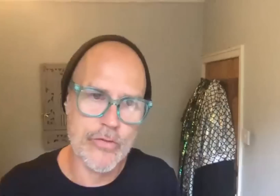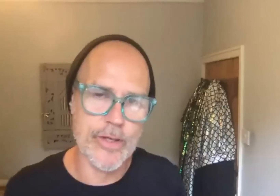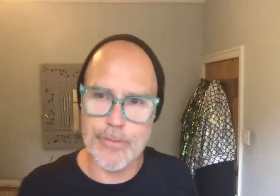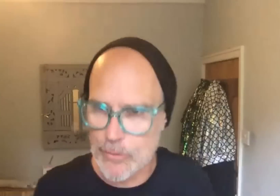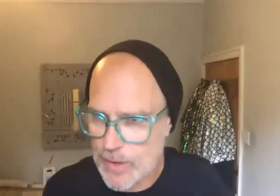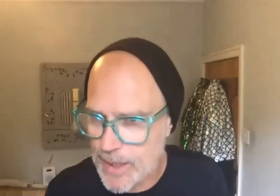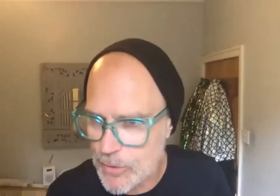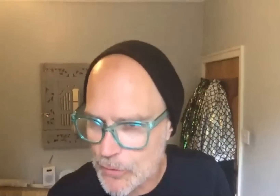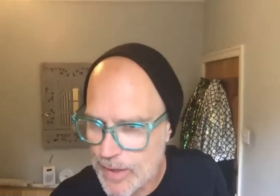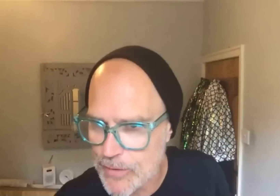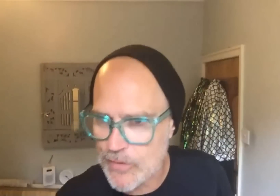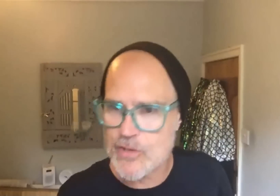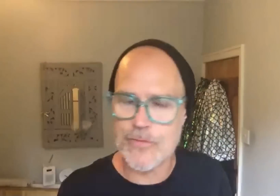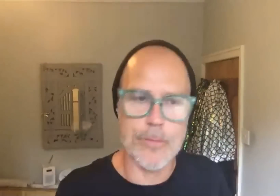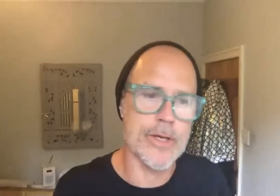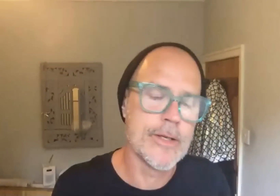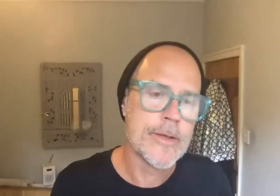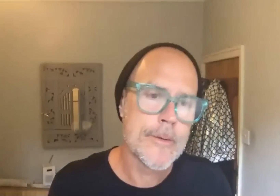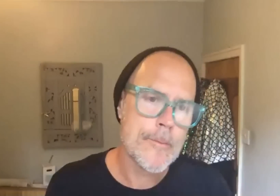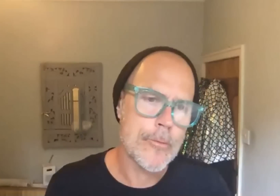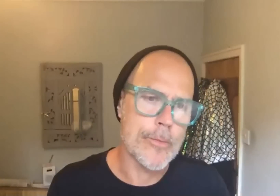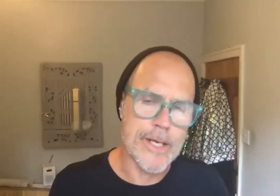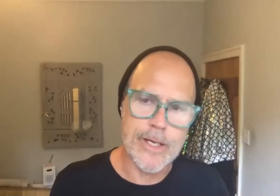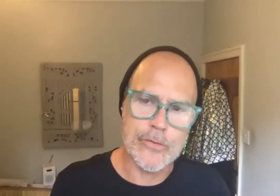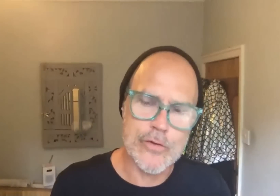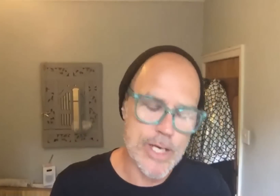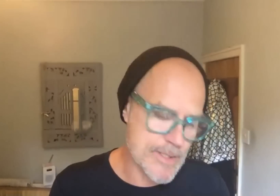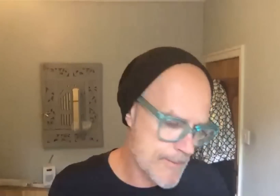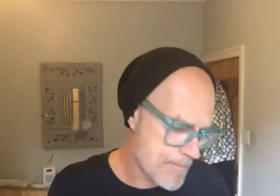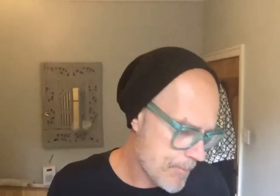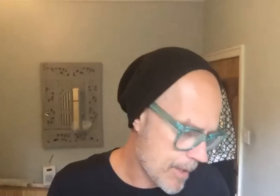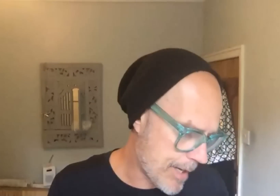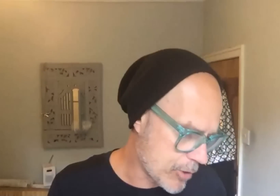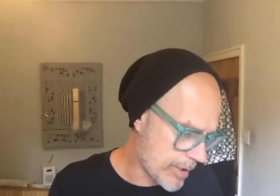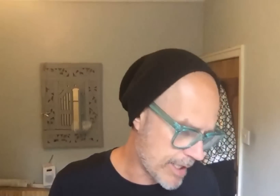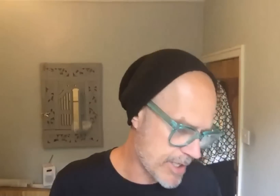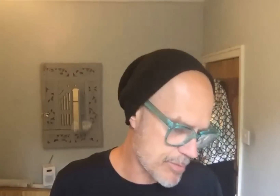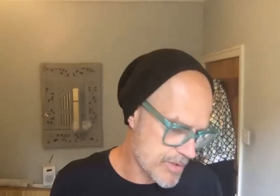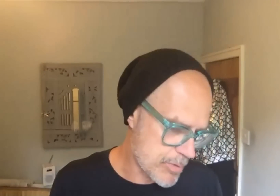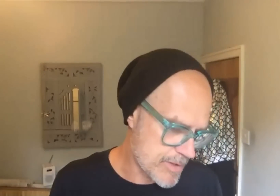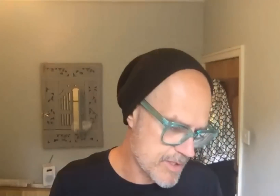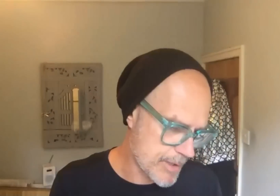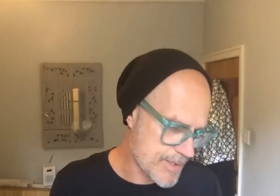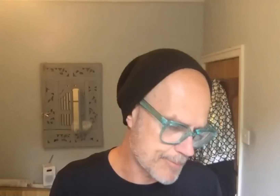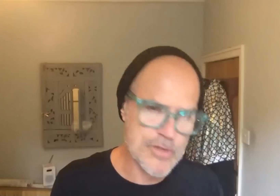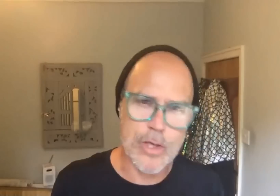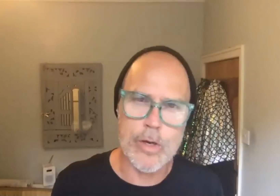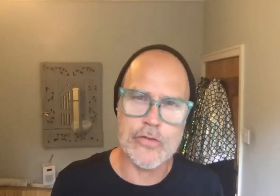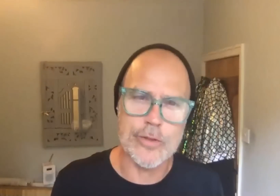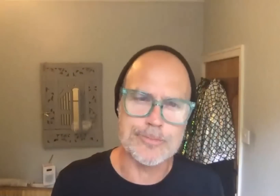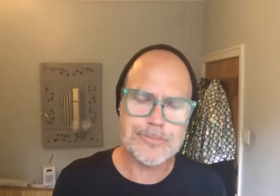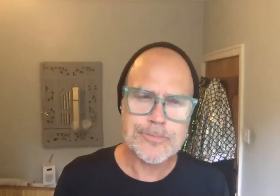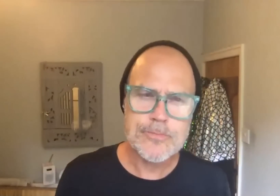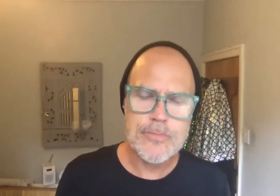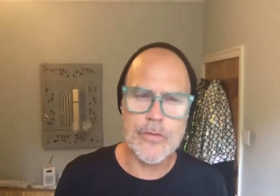across, it looks like across Southeast Asia from the chat about your engagement with disability. So the